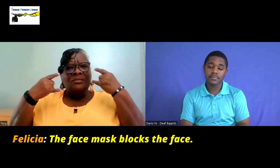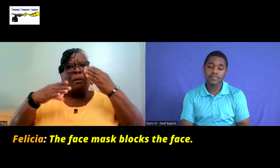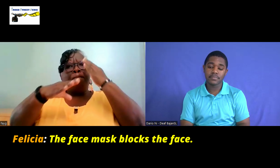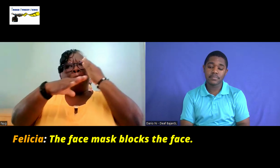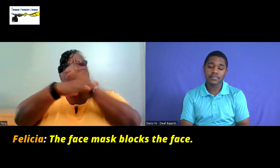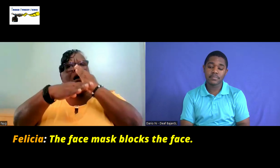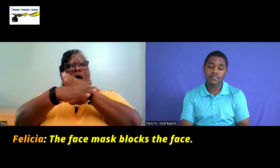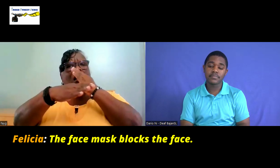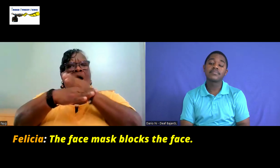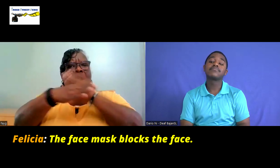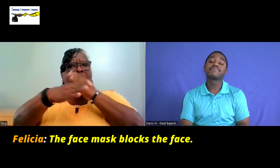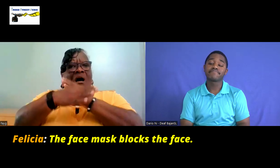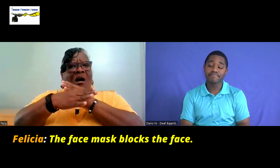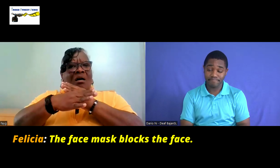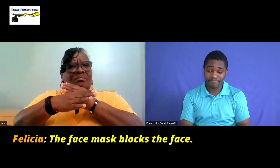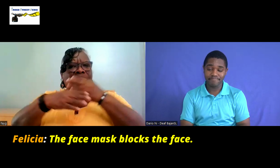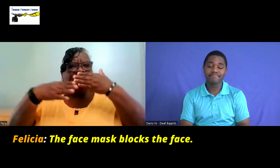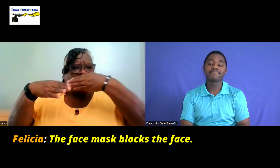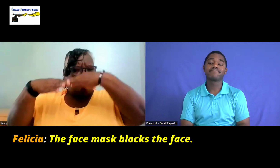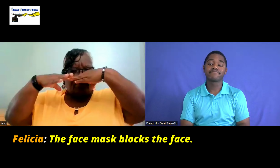The face mask blocks the face.